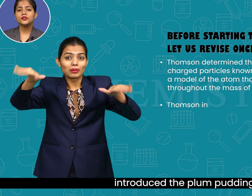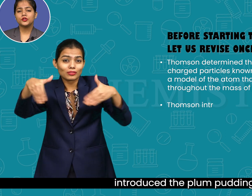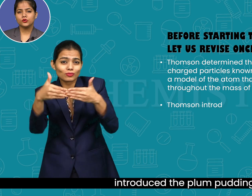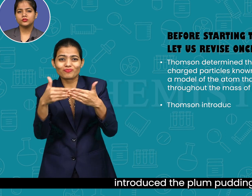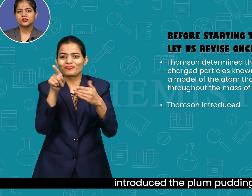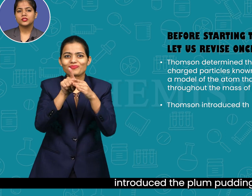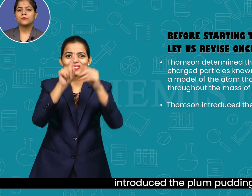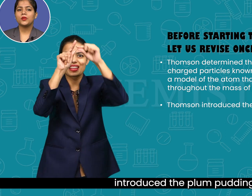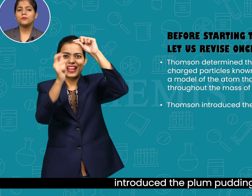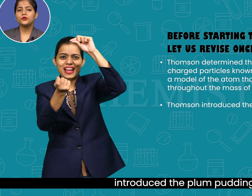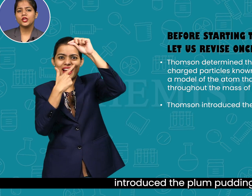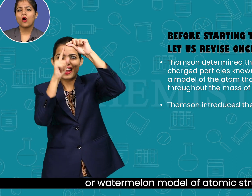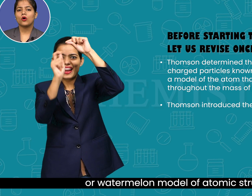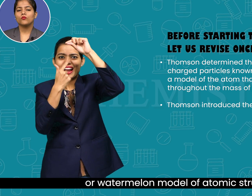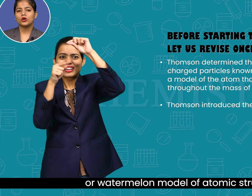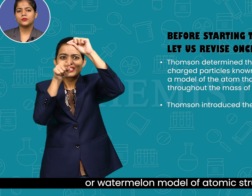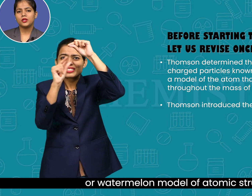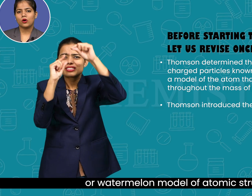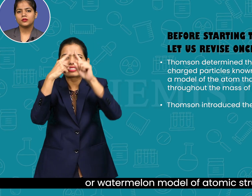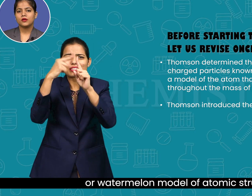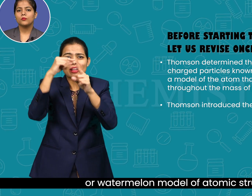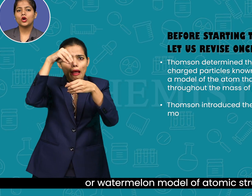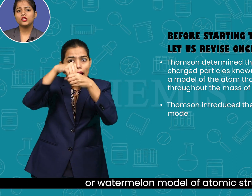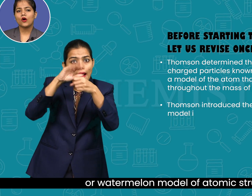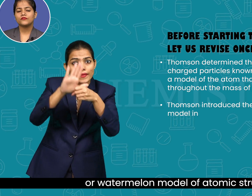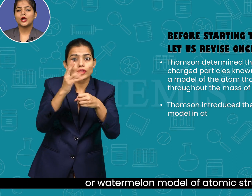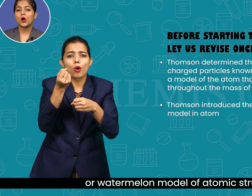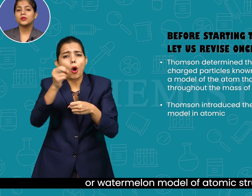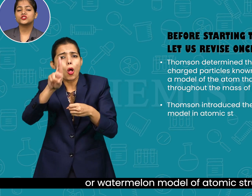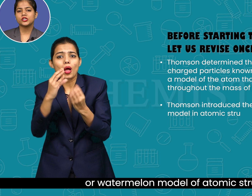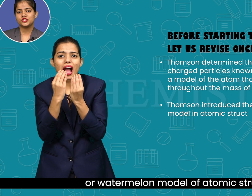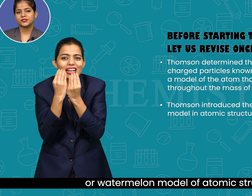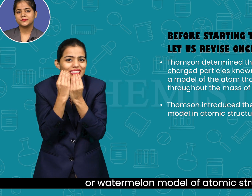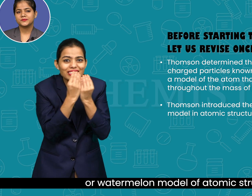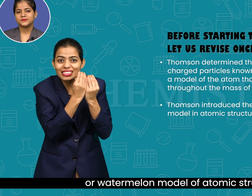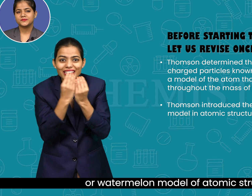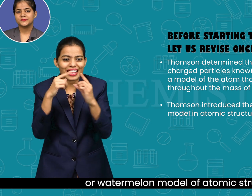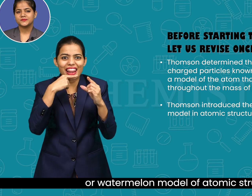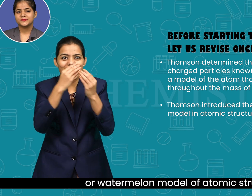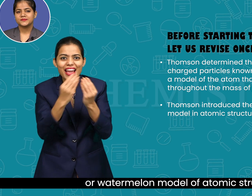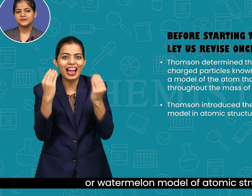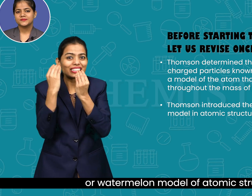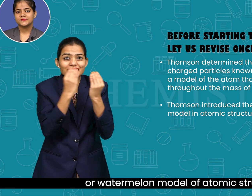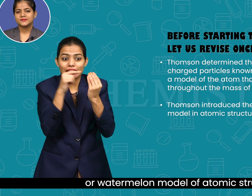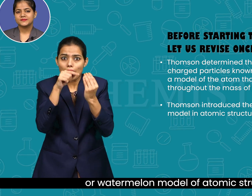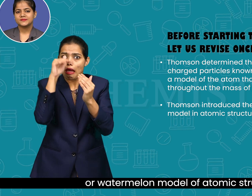Thomson introduced the plum pudding or watermelon model of atomic structure.